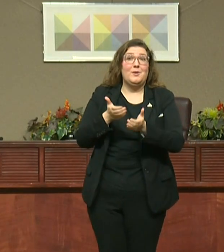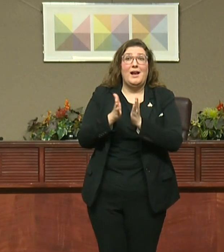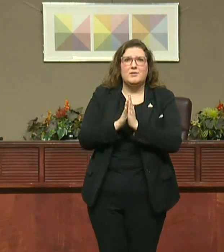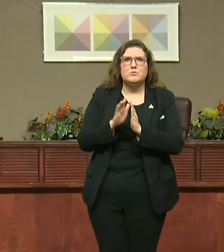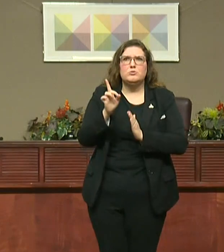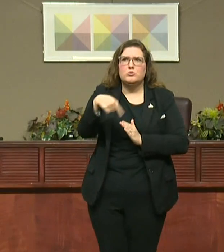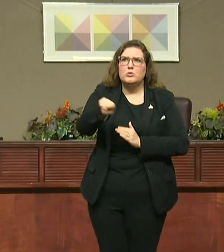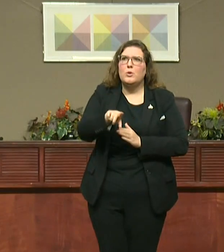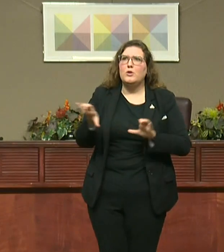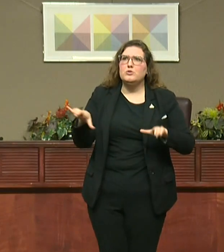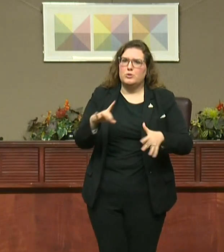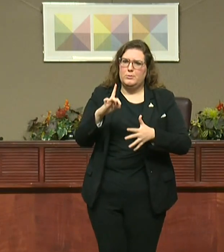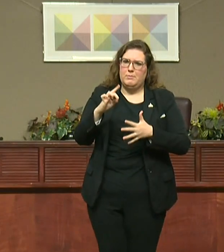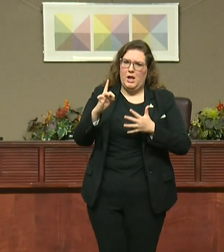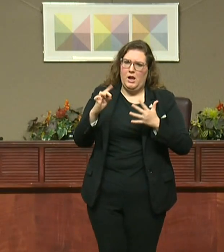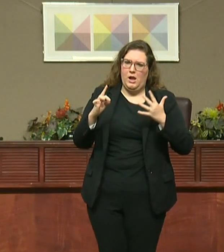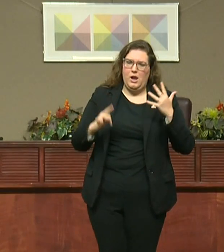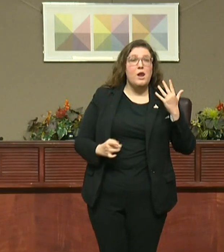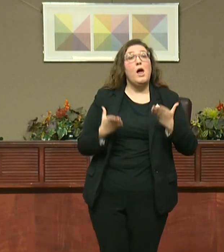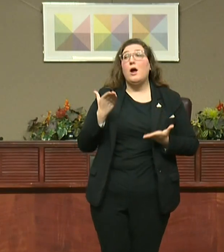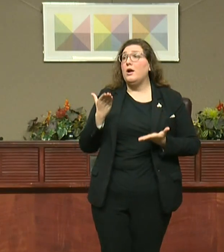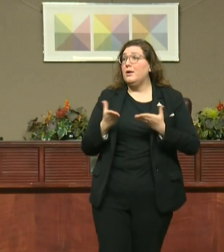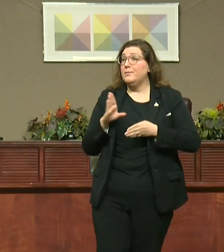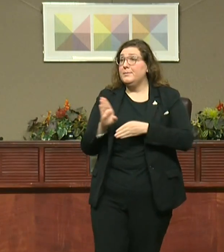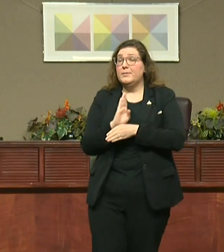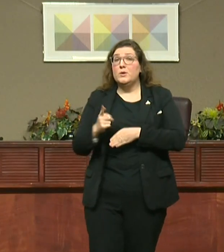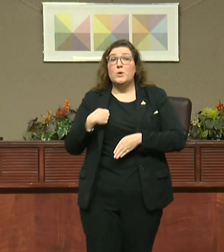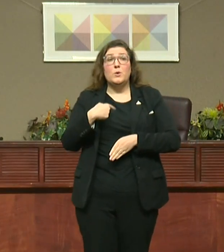requiring businesses that are reopening to